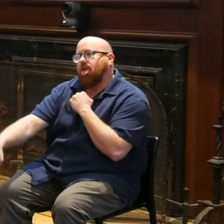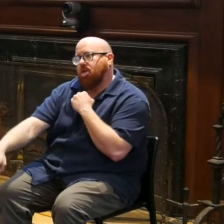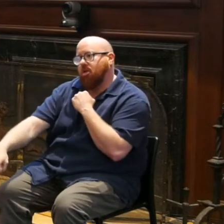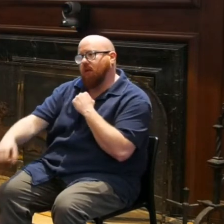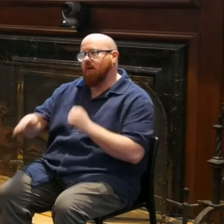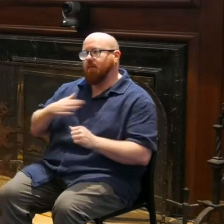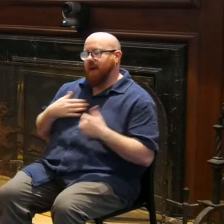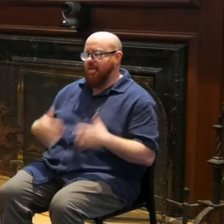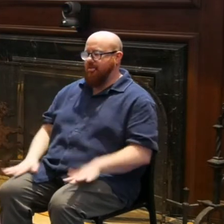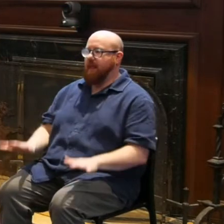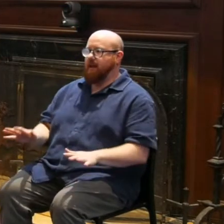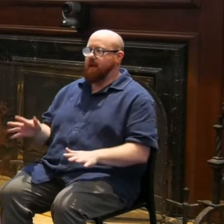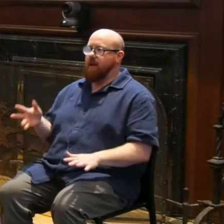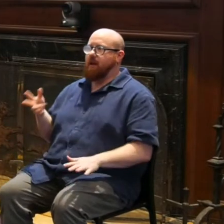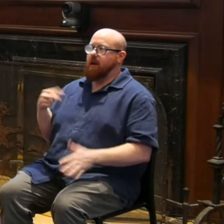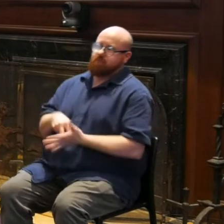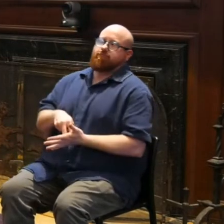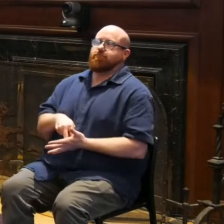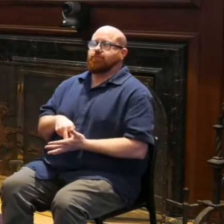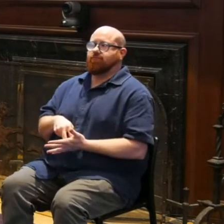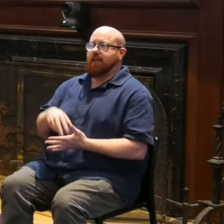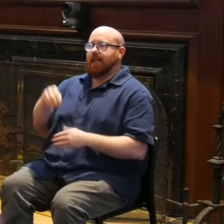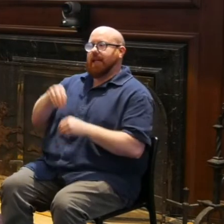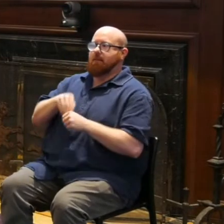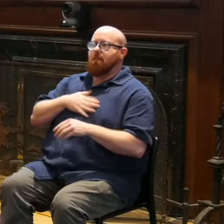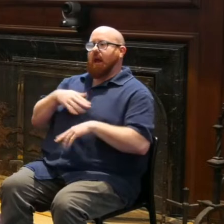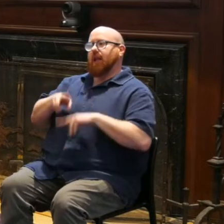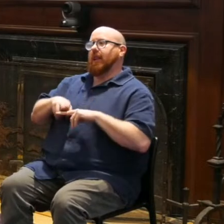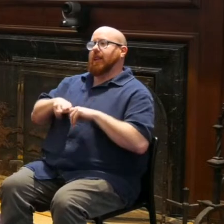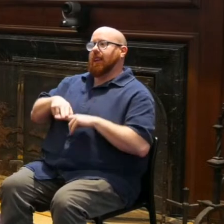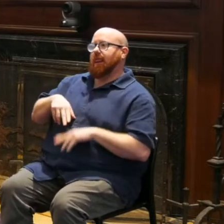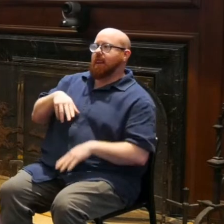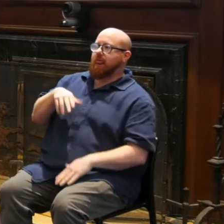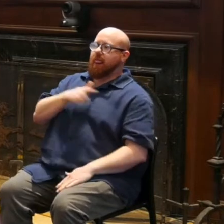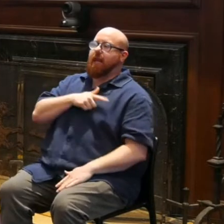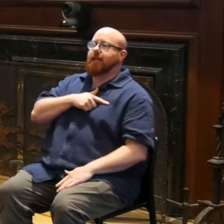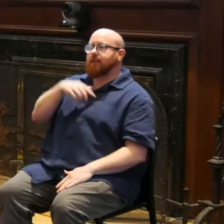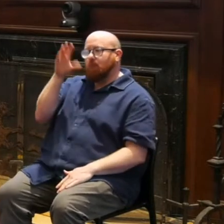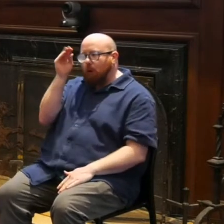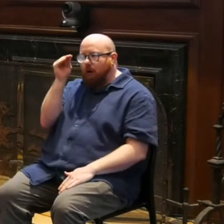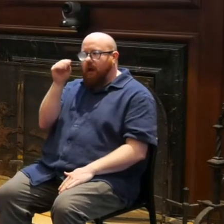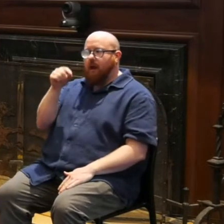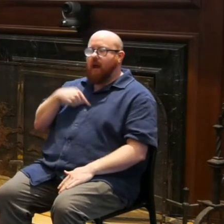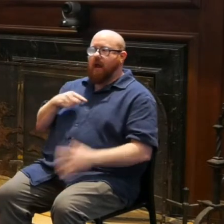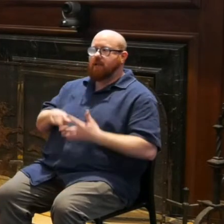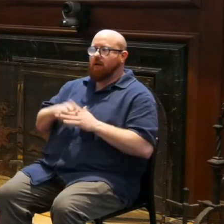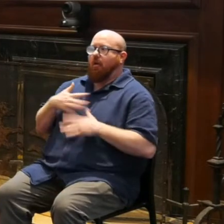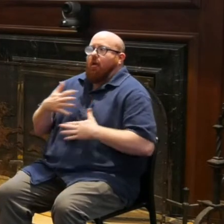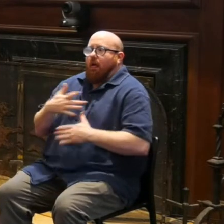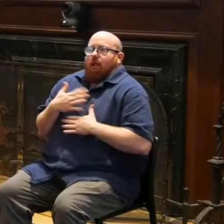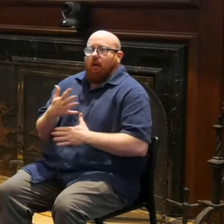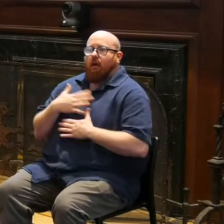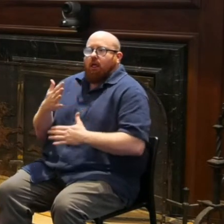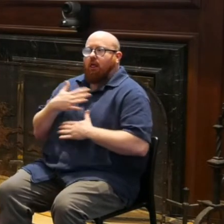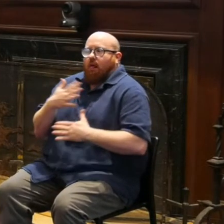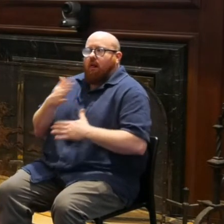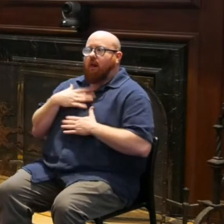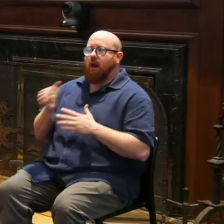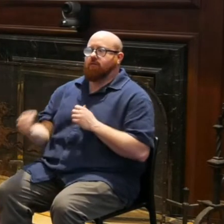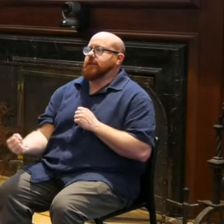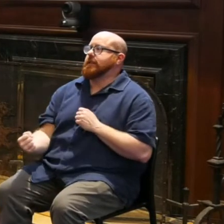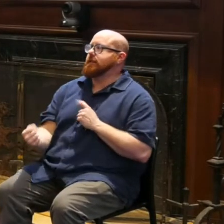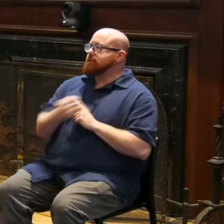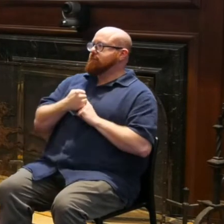in my Lazy Boy. I began hyperventilating. I was bombarded with